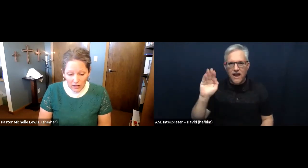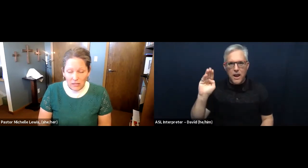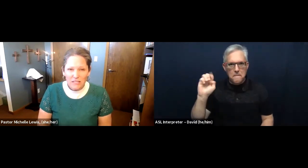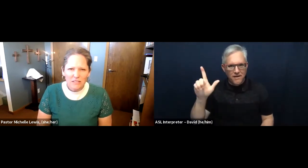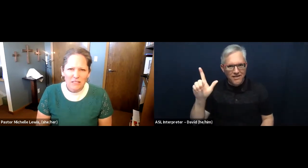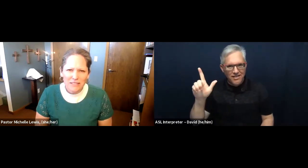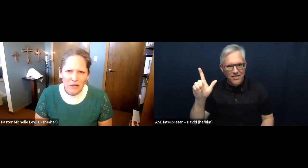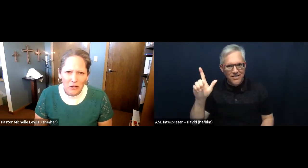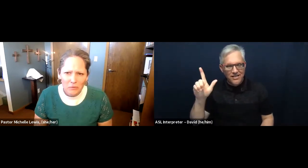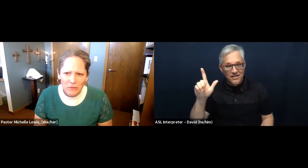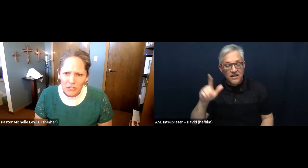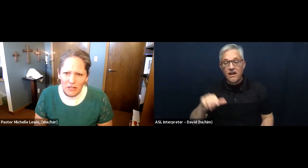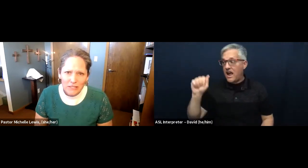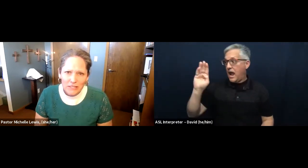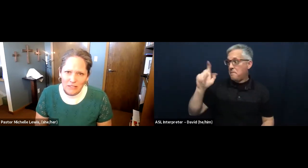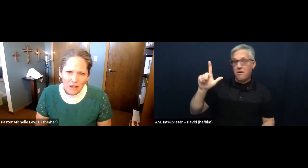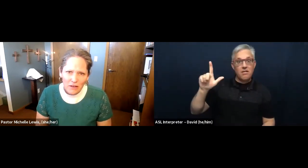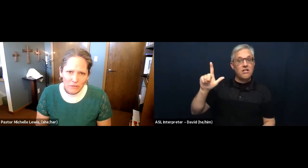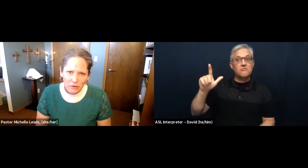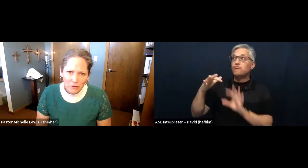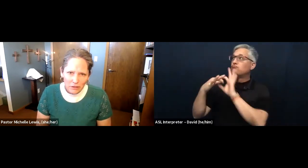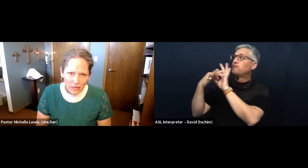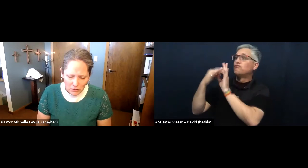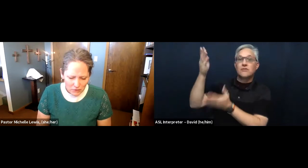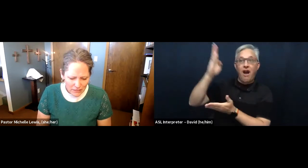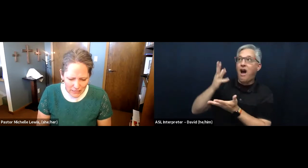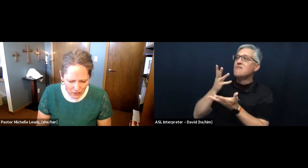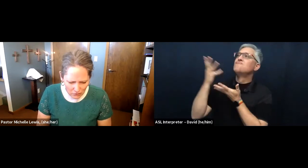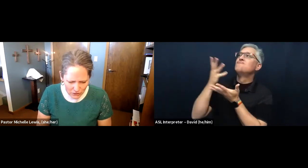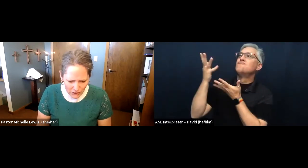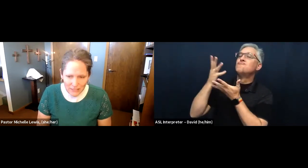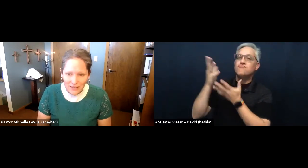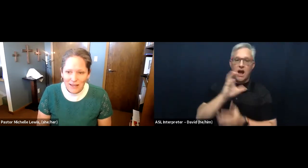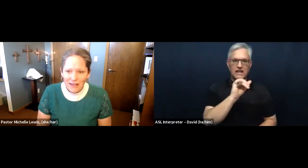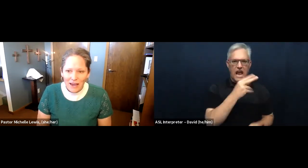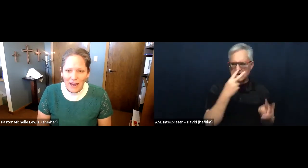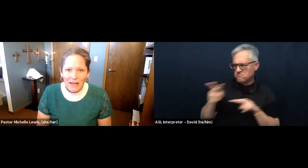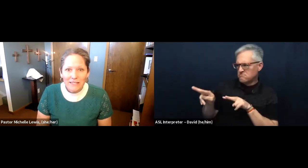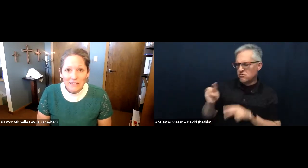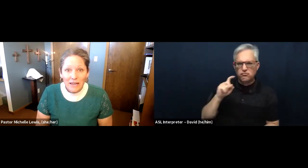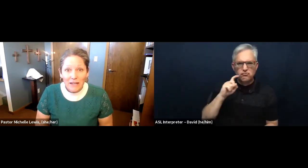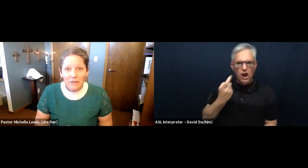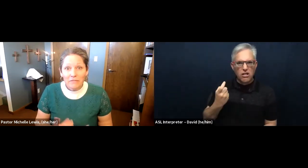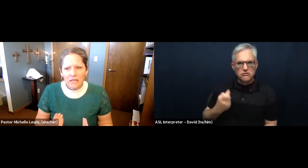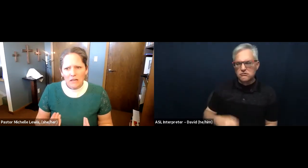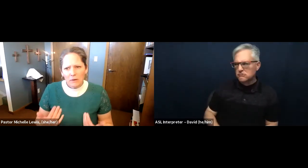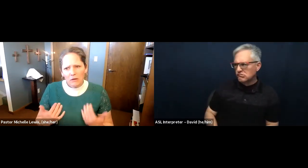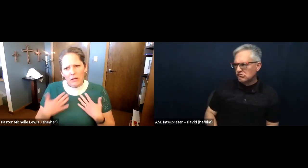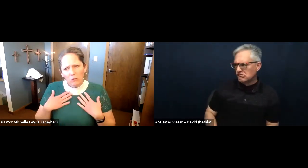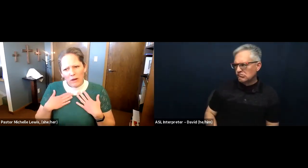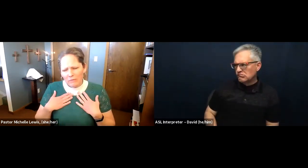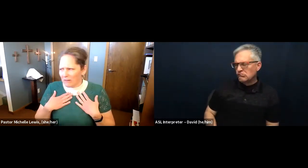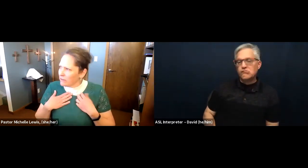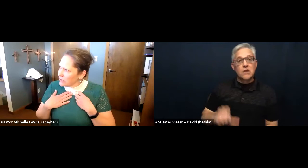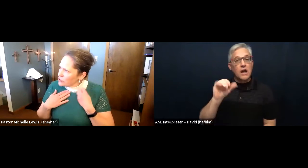Cain is terribly jealous of his brother Abel, terribly jealous. And instead of thinking about,